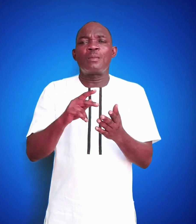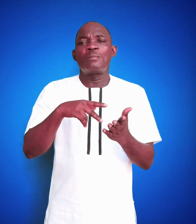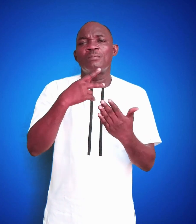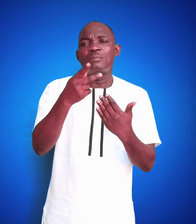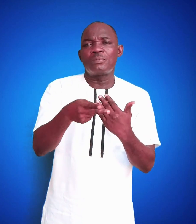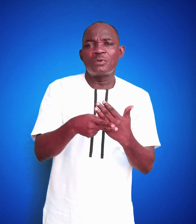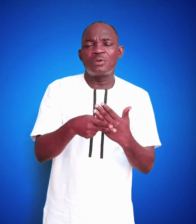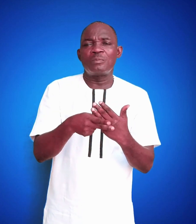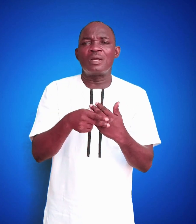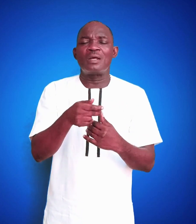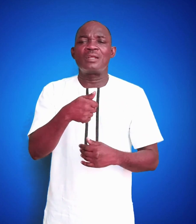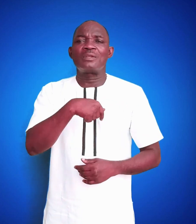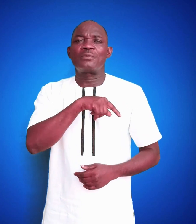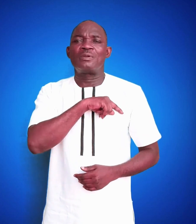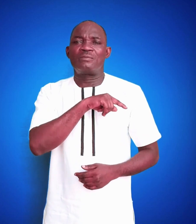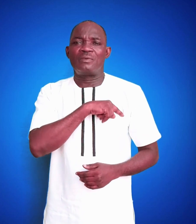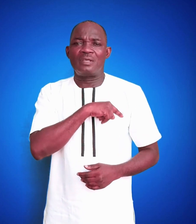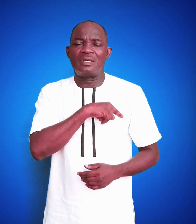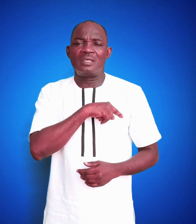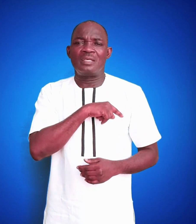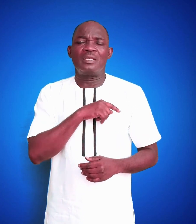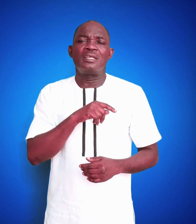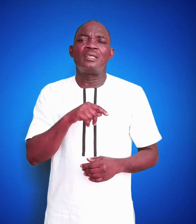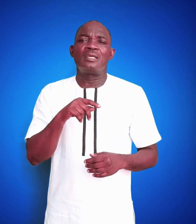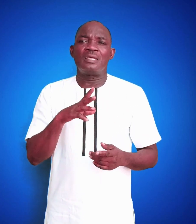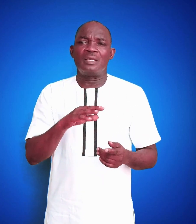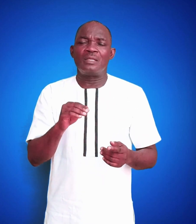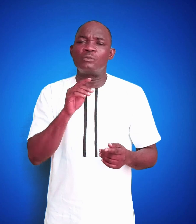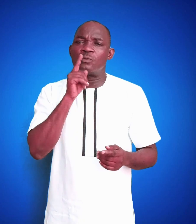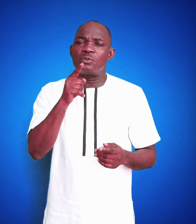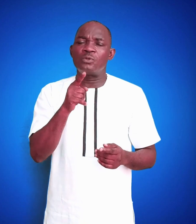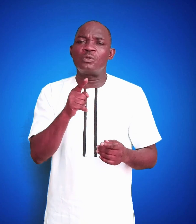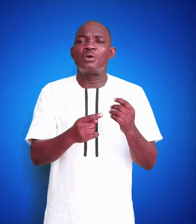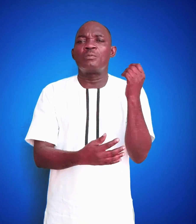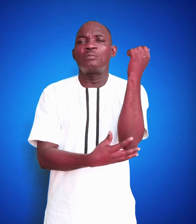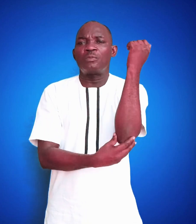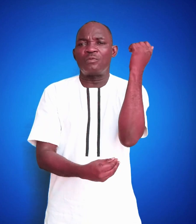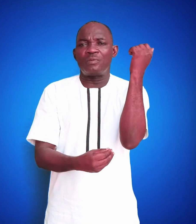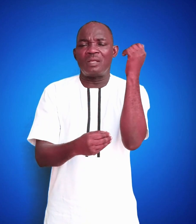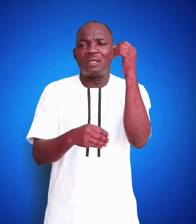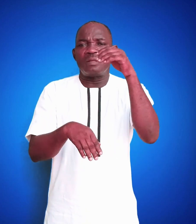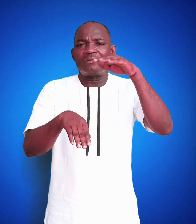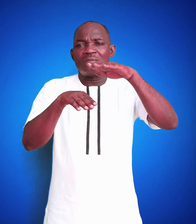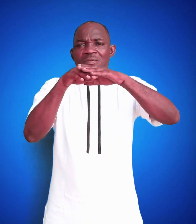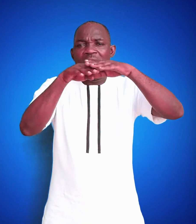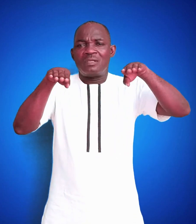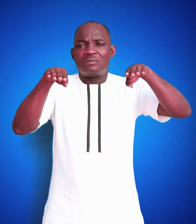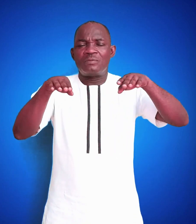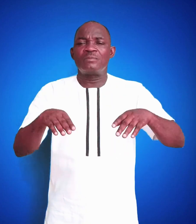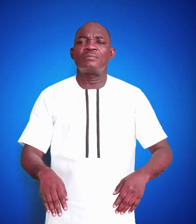program eligibility extreme poverty threshold.